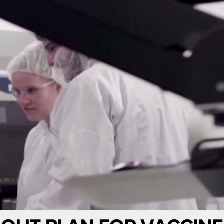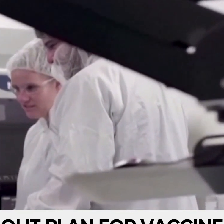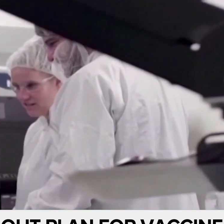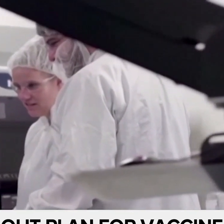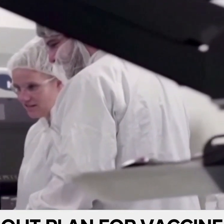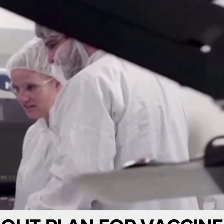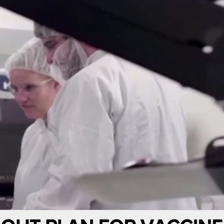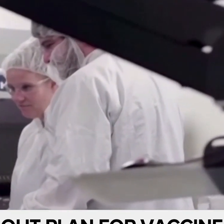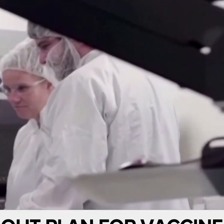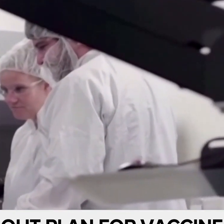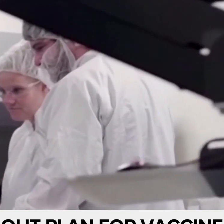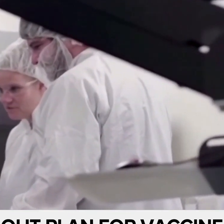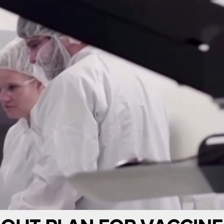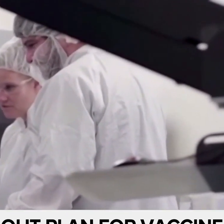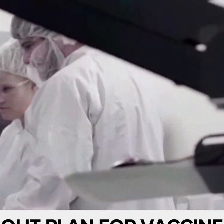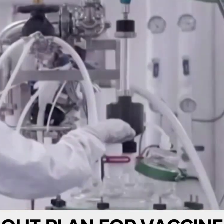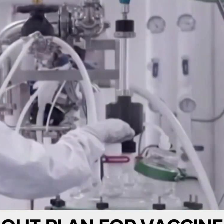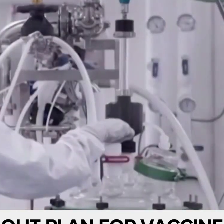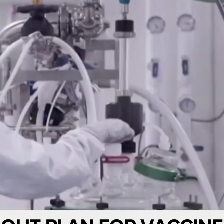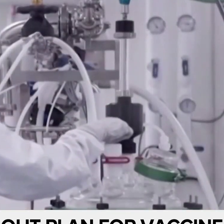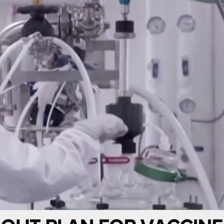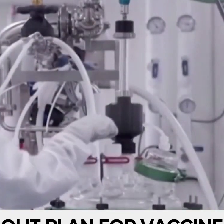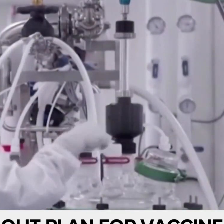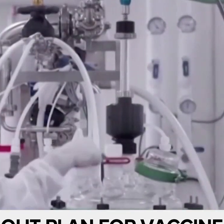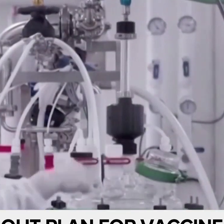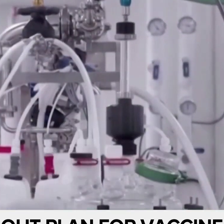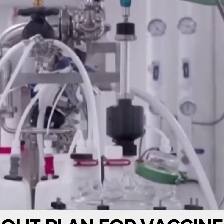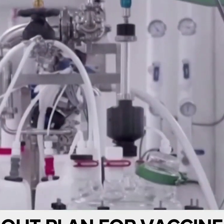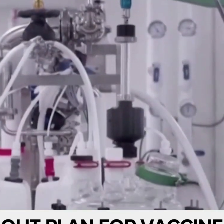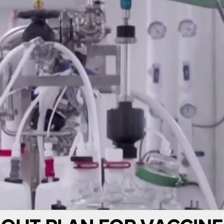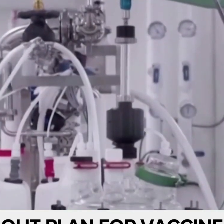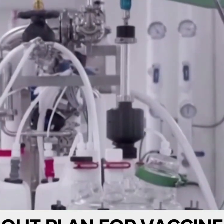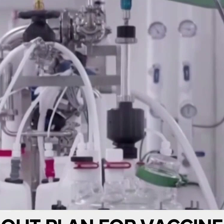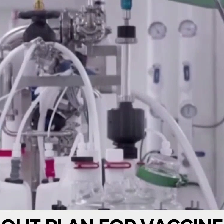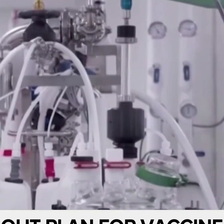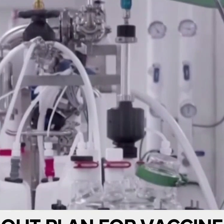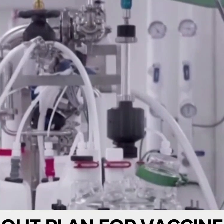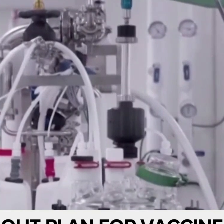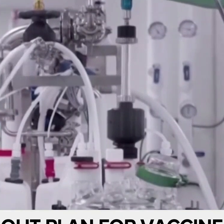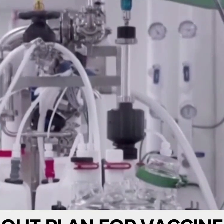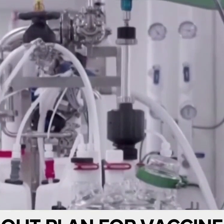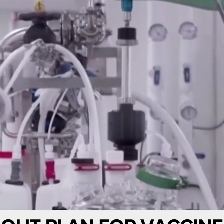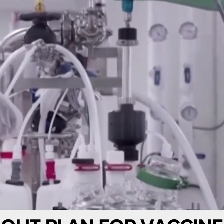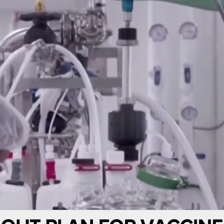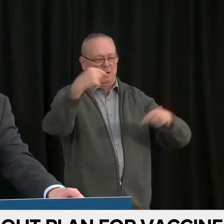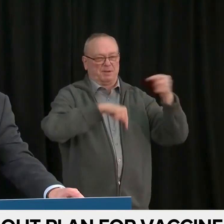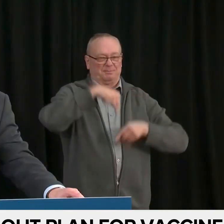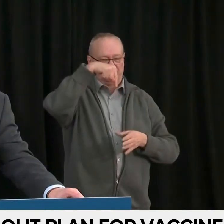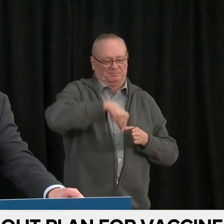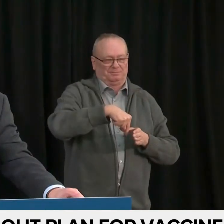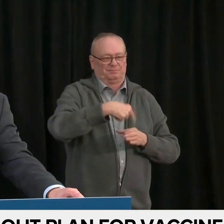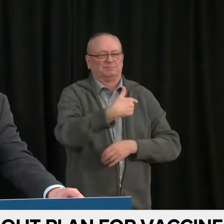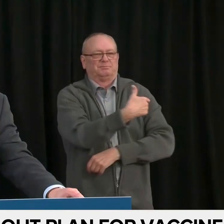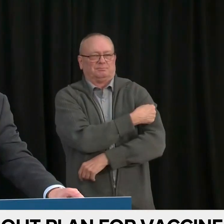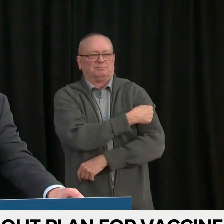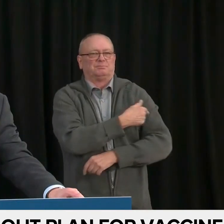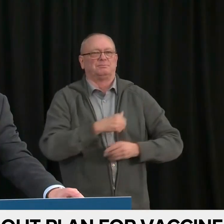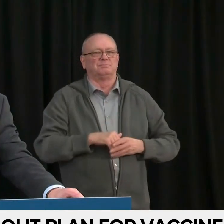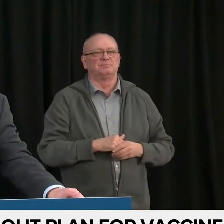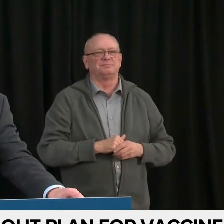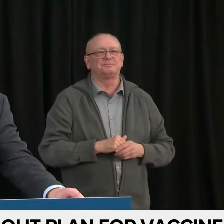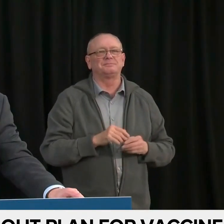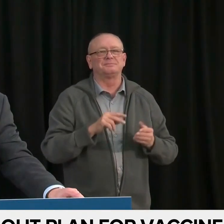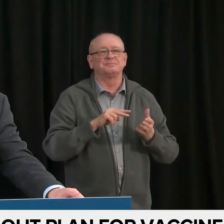healthcare workers receive the first dose. We can't deliver it to continuing care facilities in this first round in December, but we hope that by